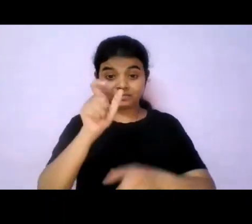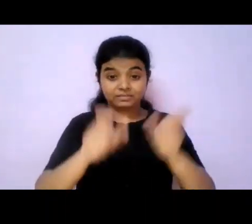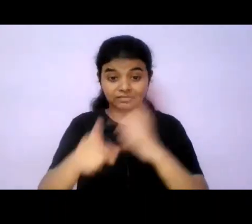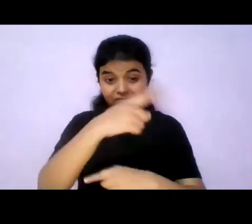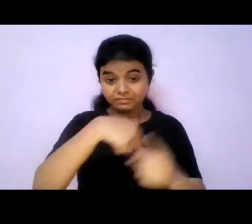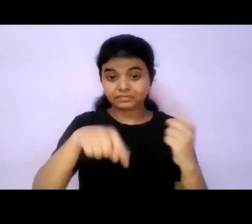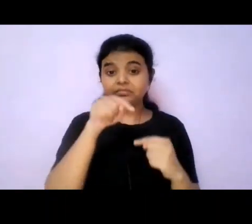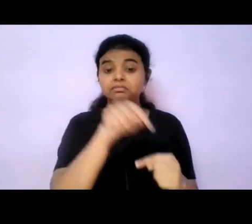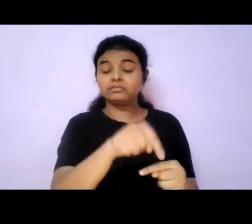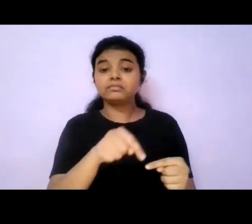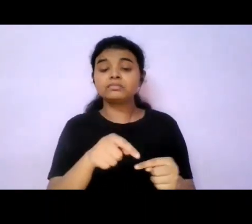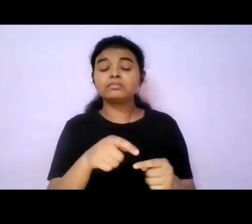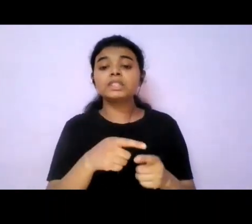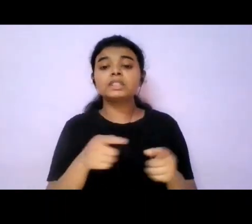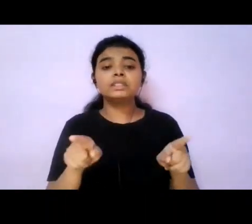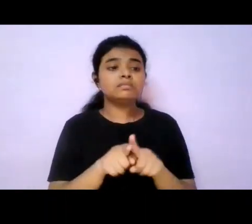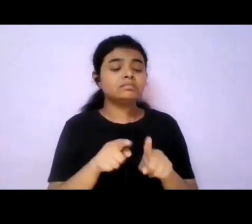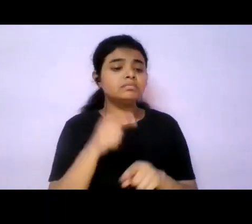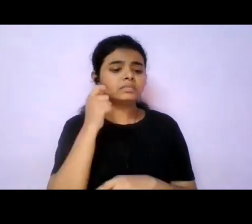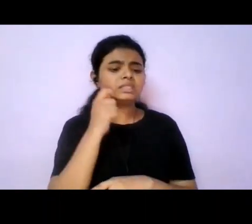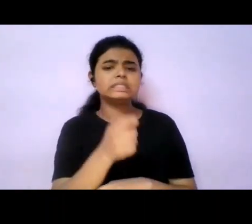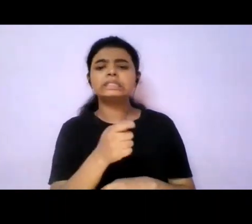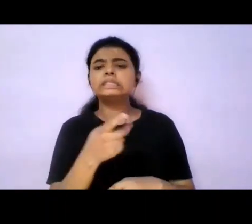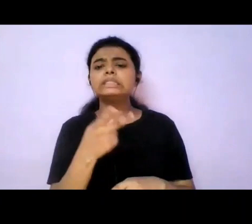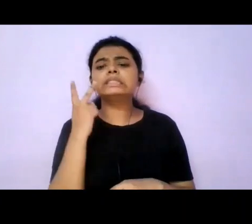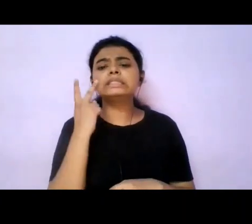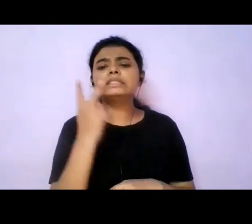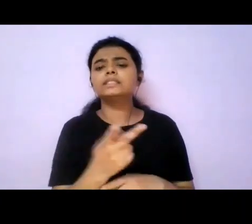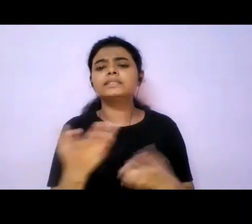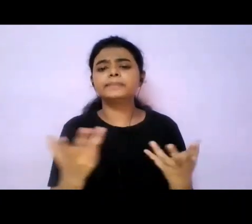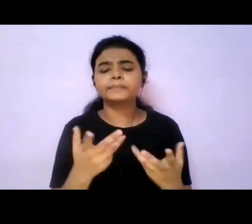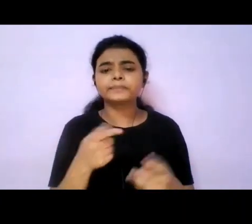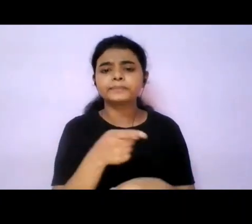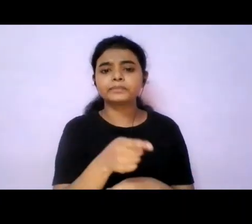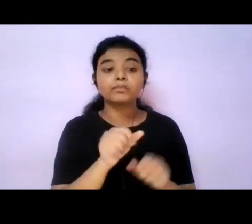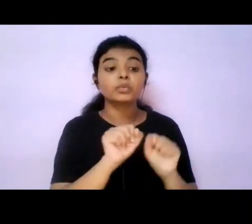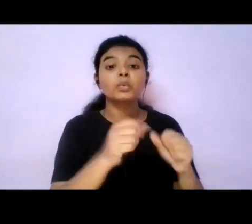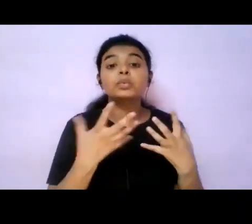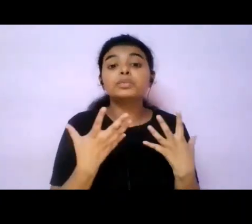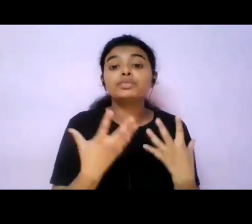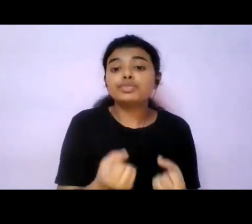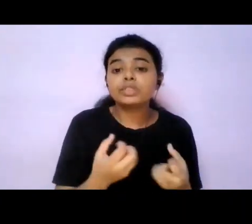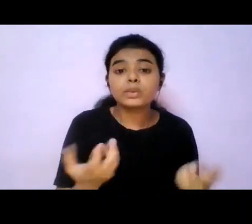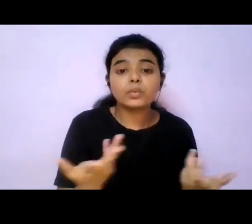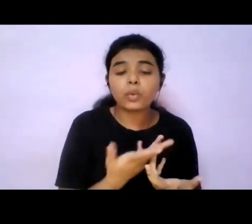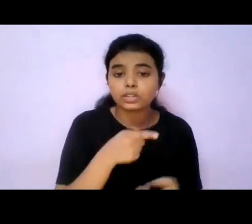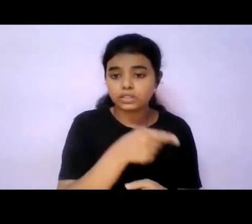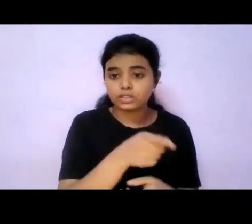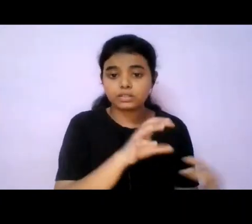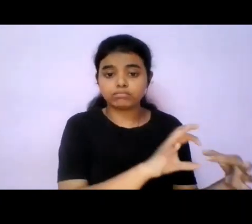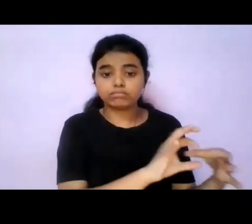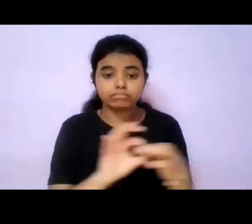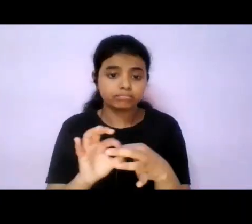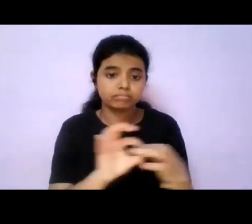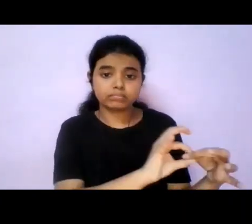always magnified the importance of the desire to connect with one